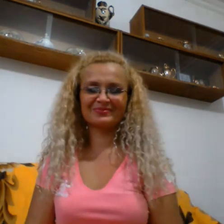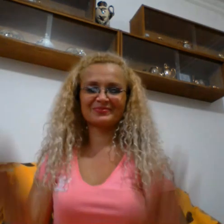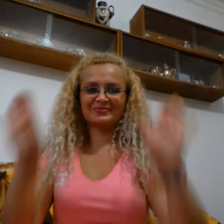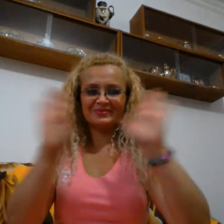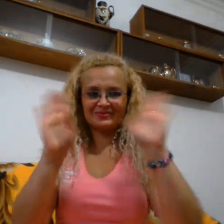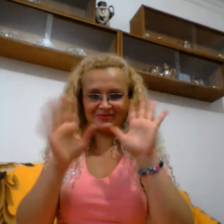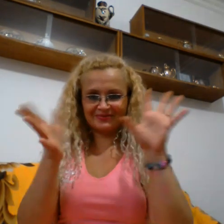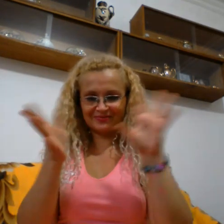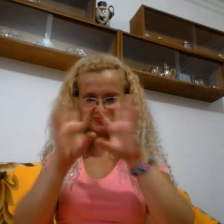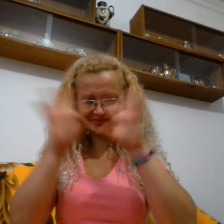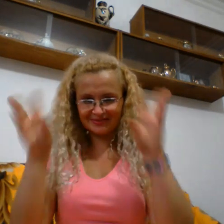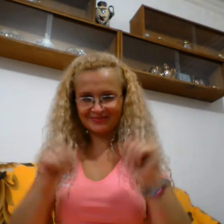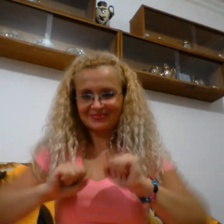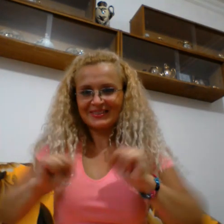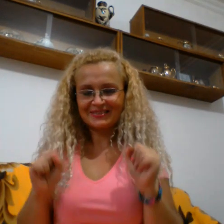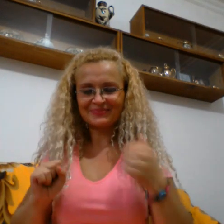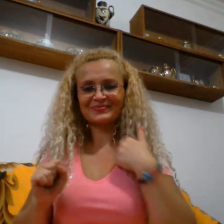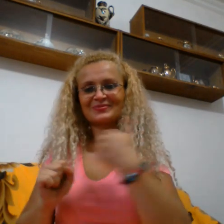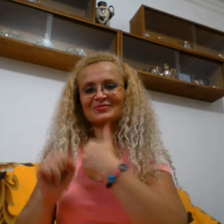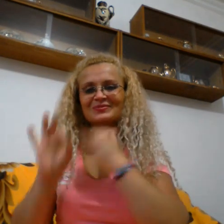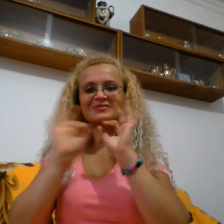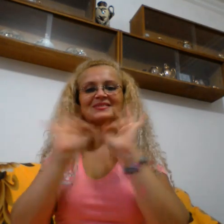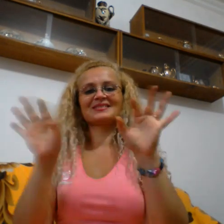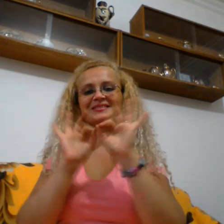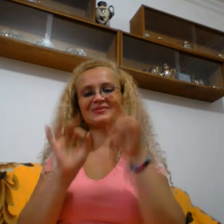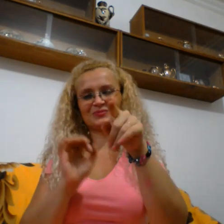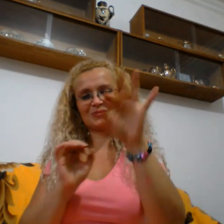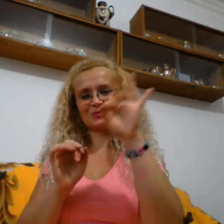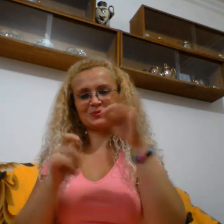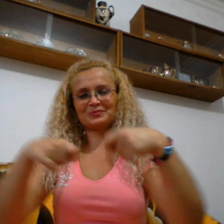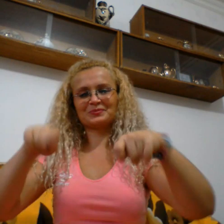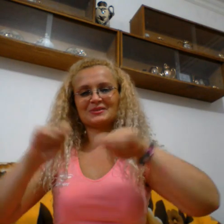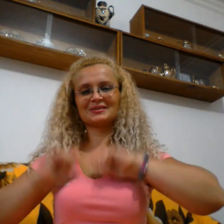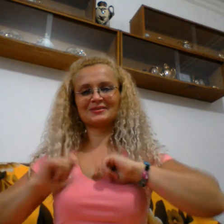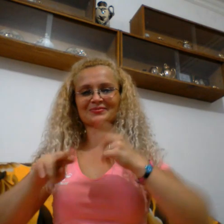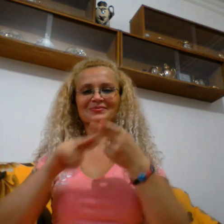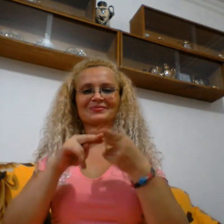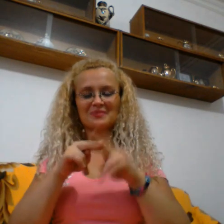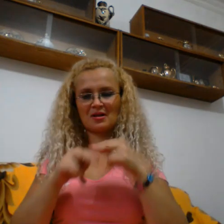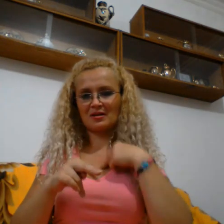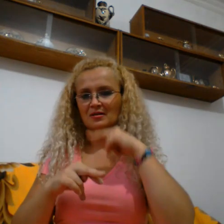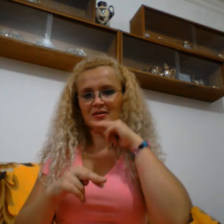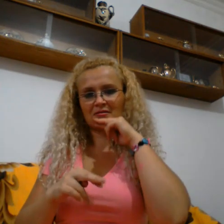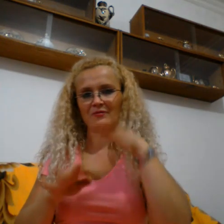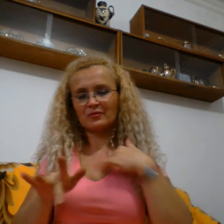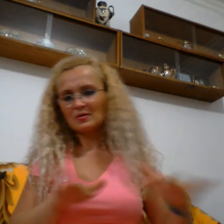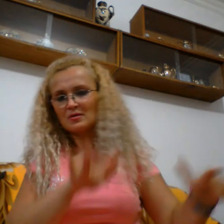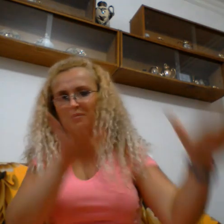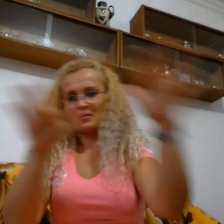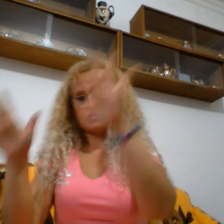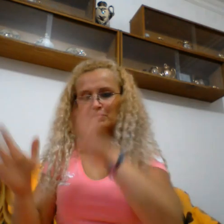with this where it's kind of assisting with the motion and also providing protection. That's the other thing I'm looking at. From your